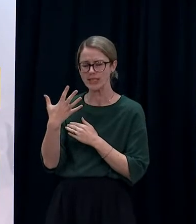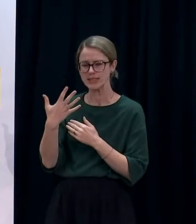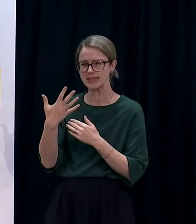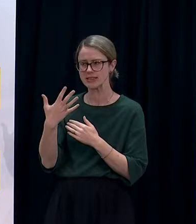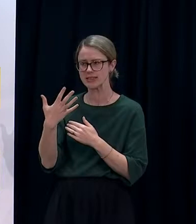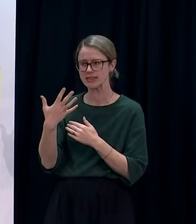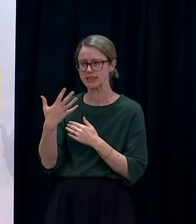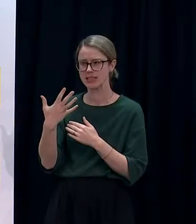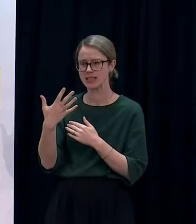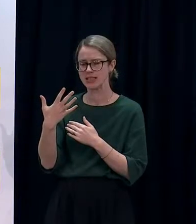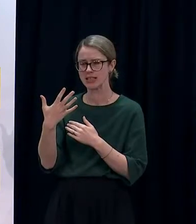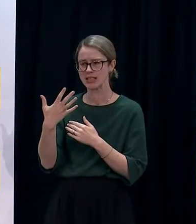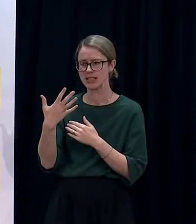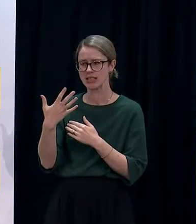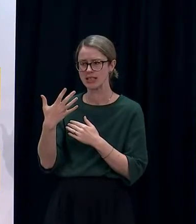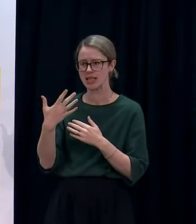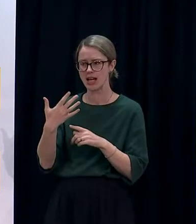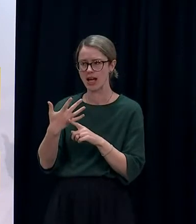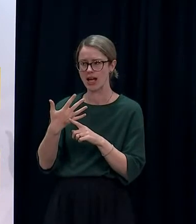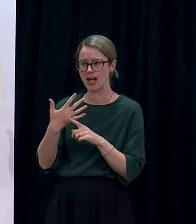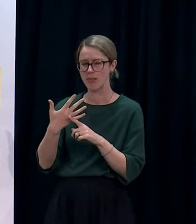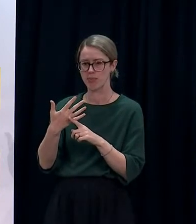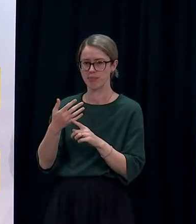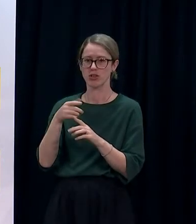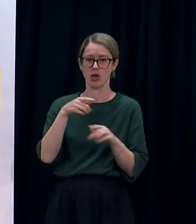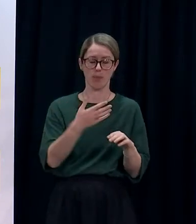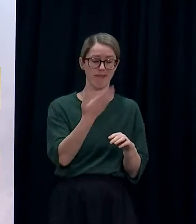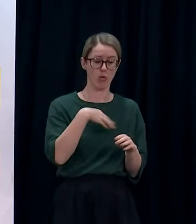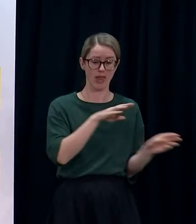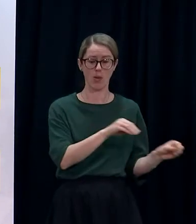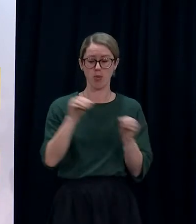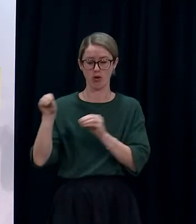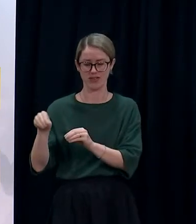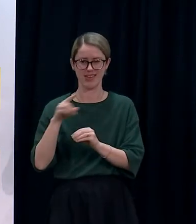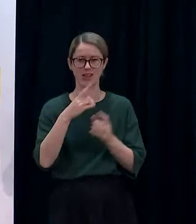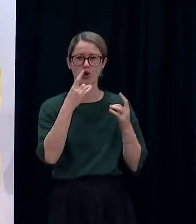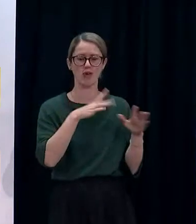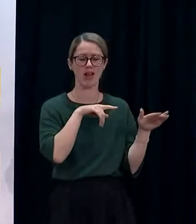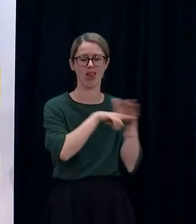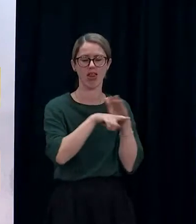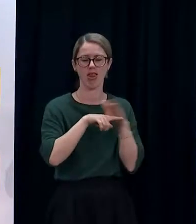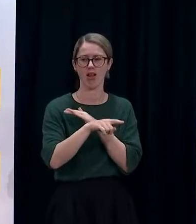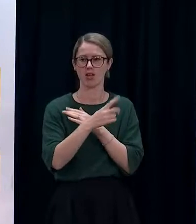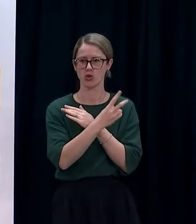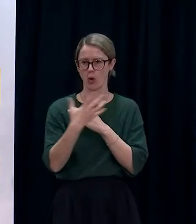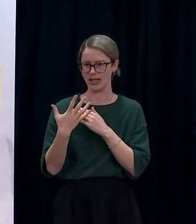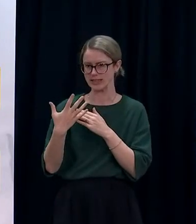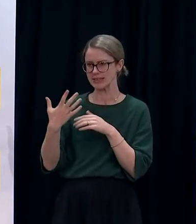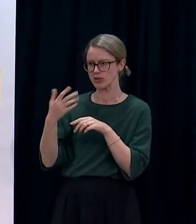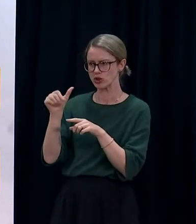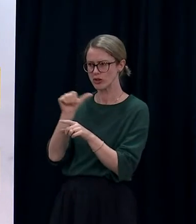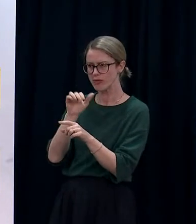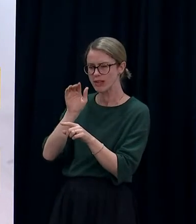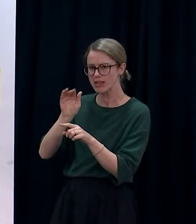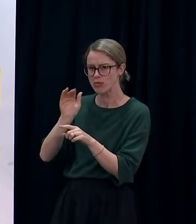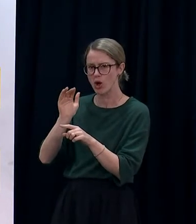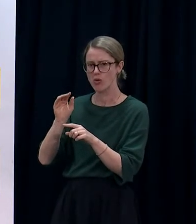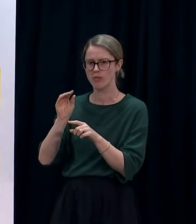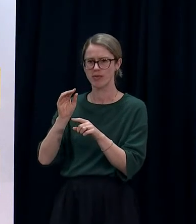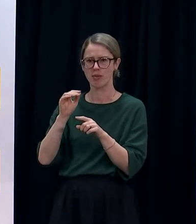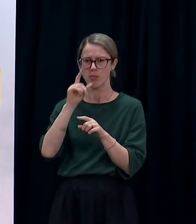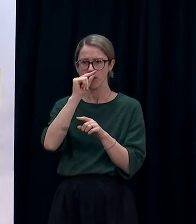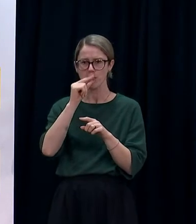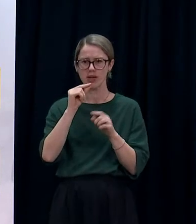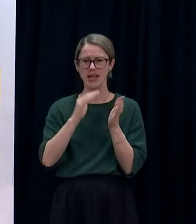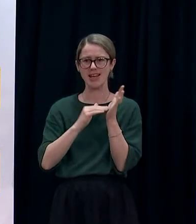moved to the isolation facility? And if not, should they have been told, and was there a communication breakdown between Ministry of Health and